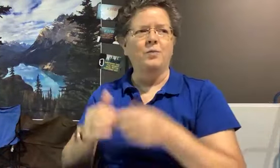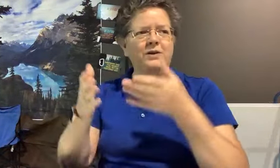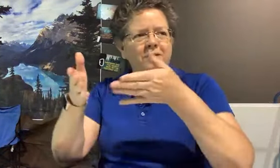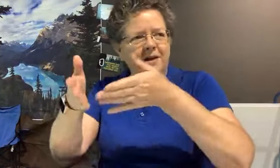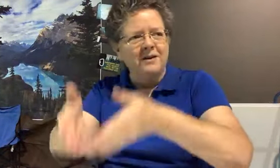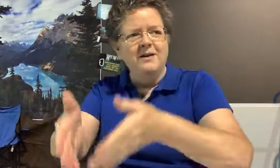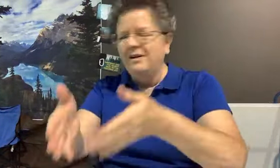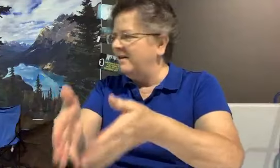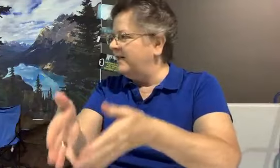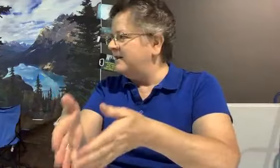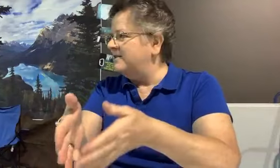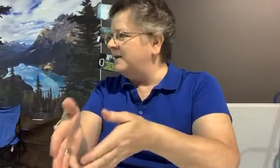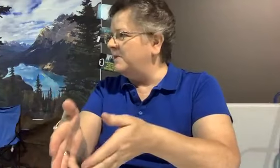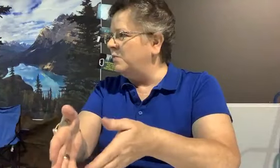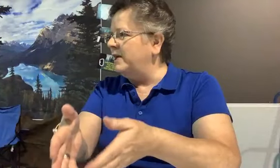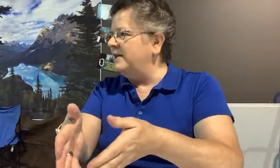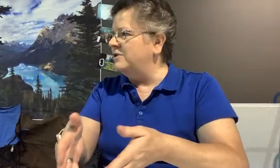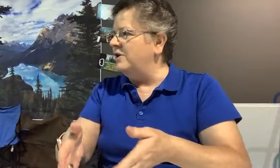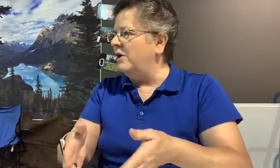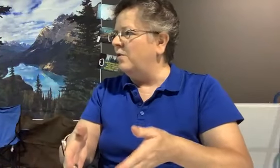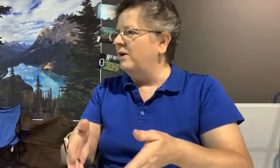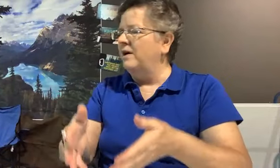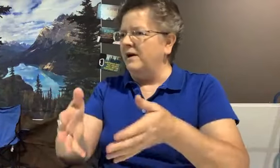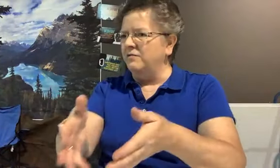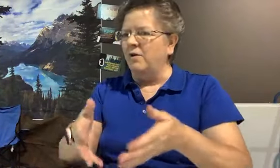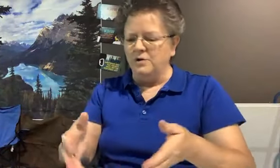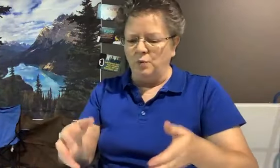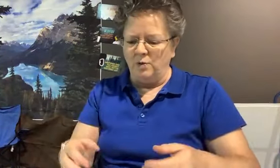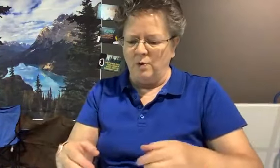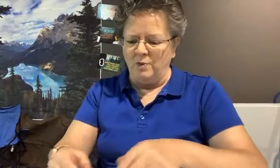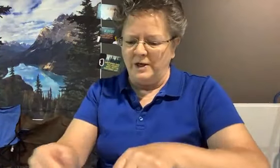with it that is something we need to know as far as what we're reading.